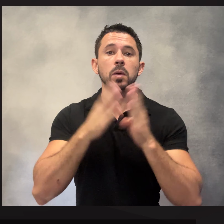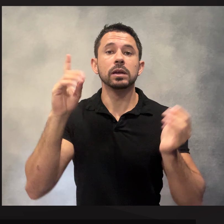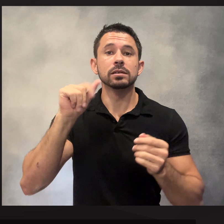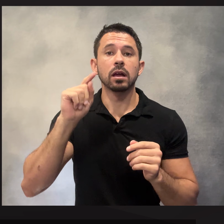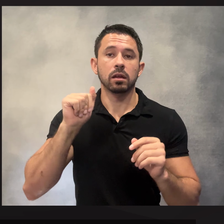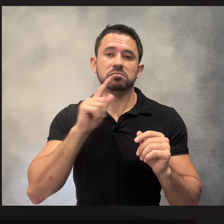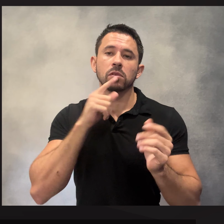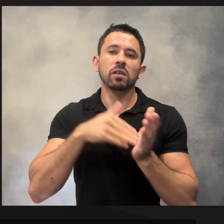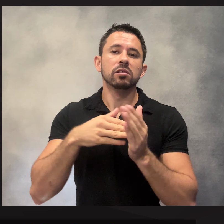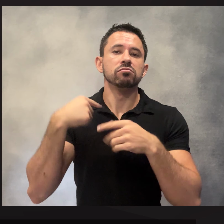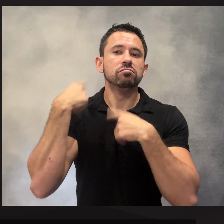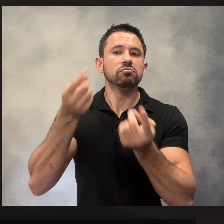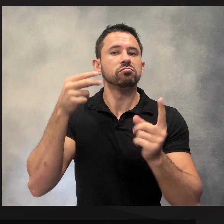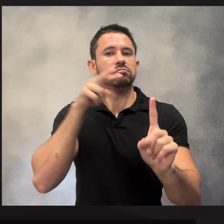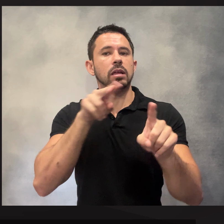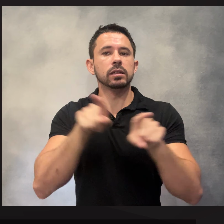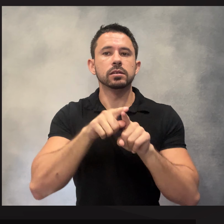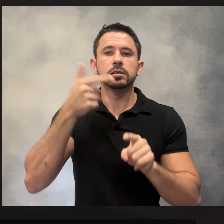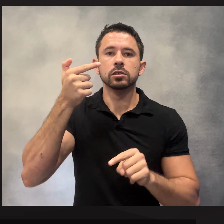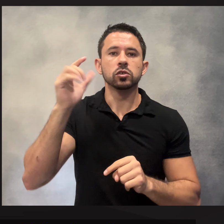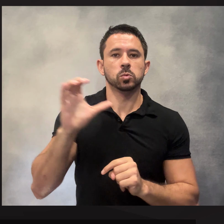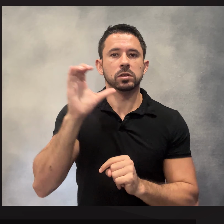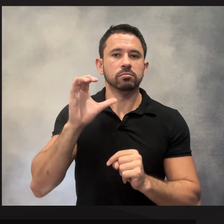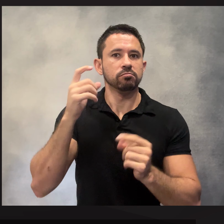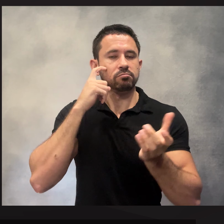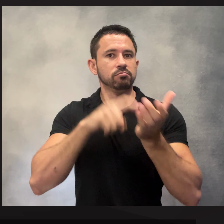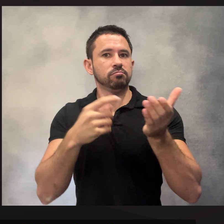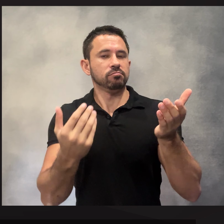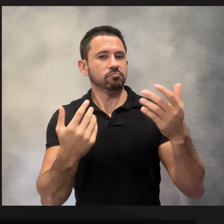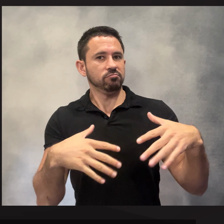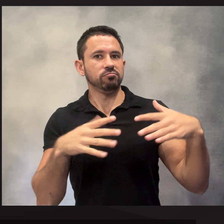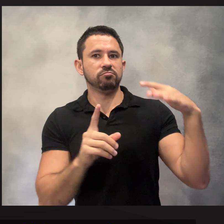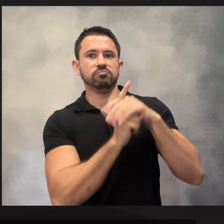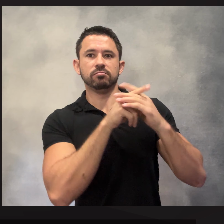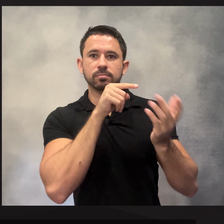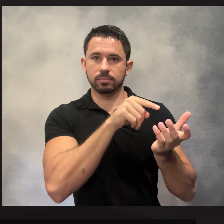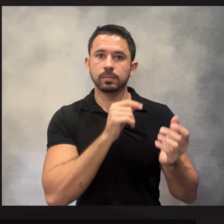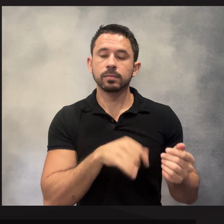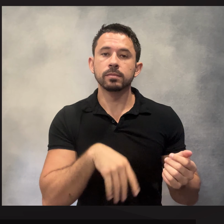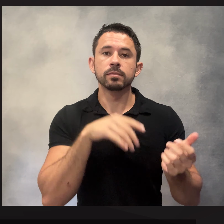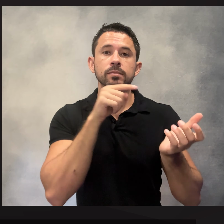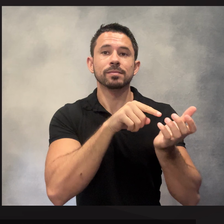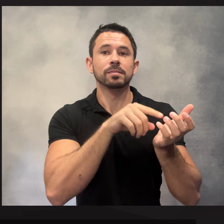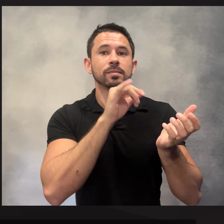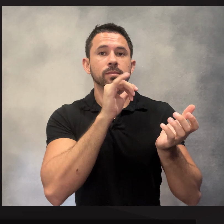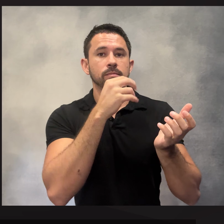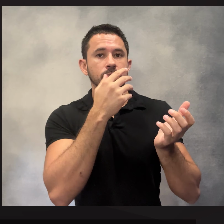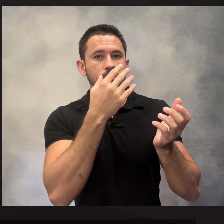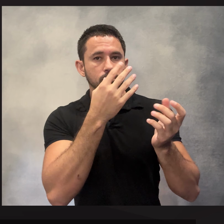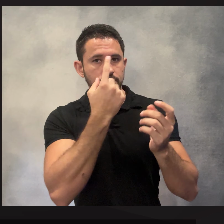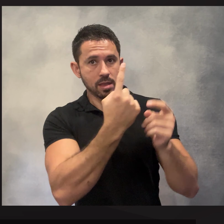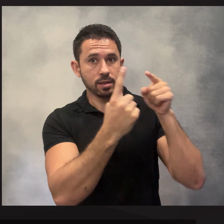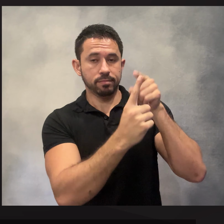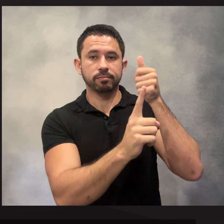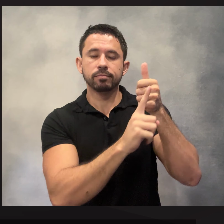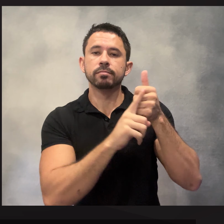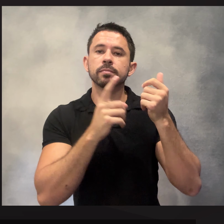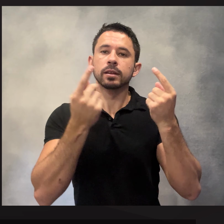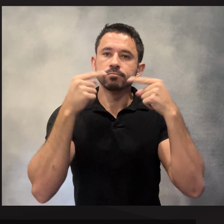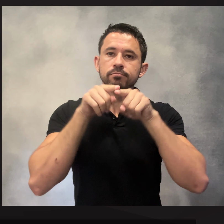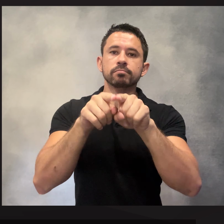Open data is often thought of as a 21st century phenomenon, one that accompanies the growing importance of data in